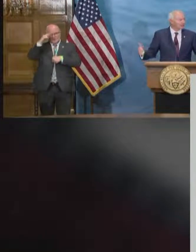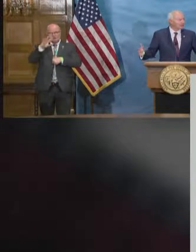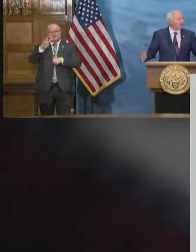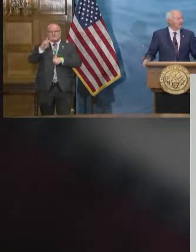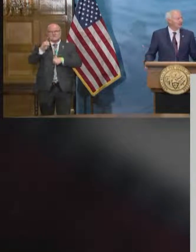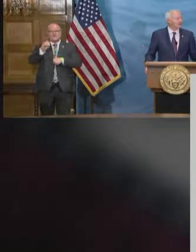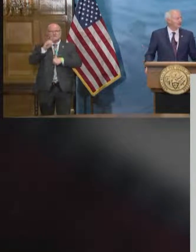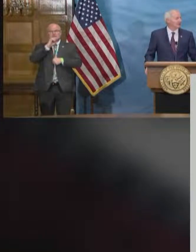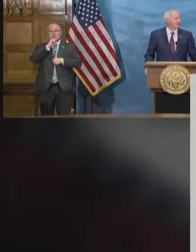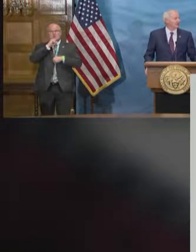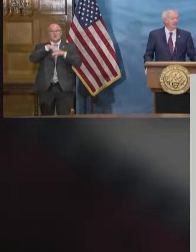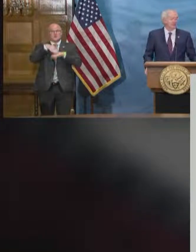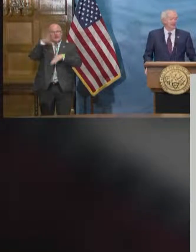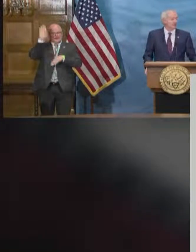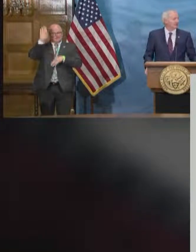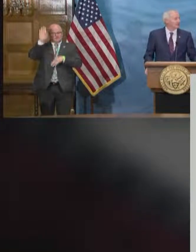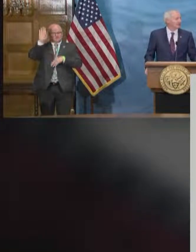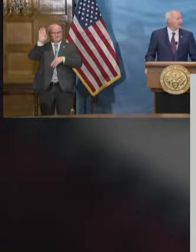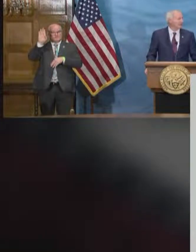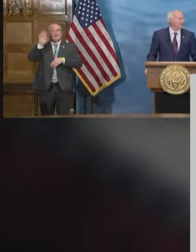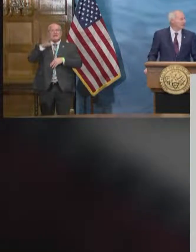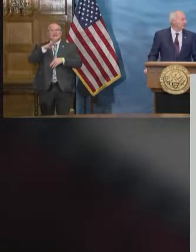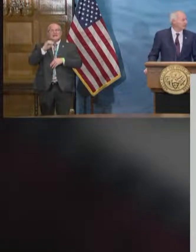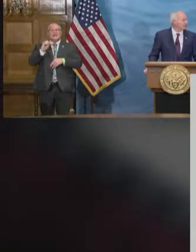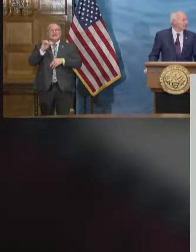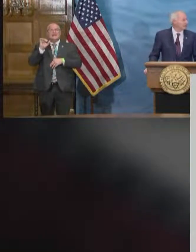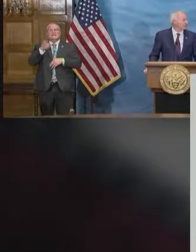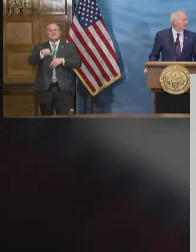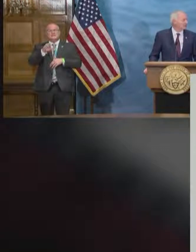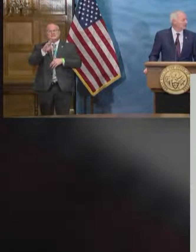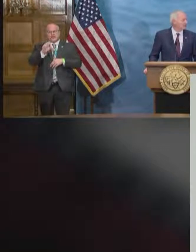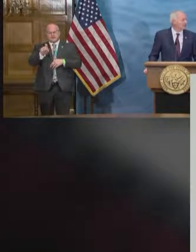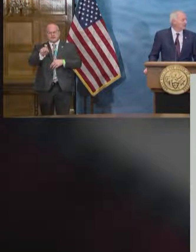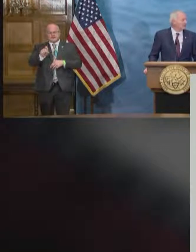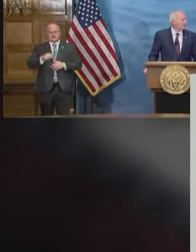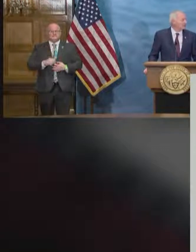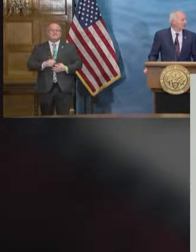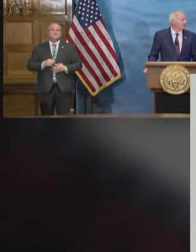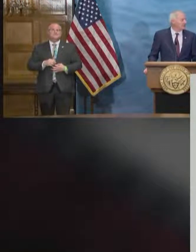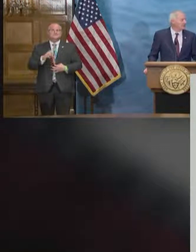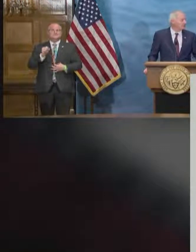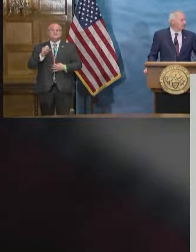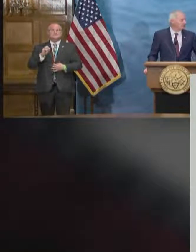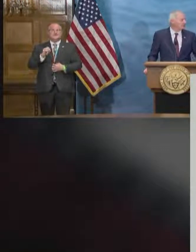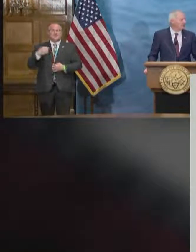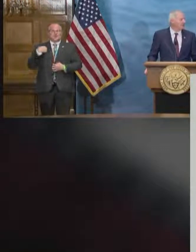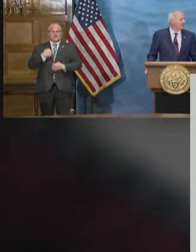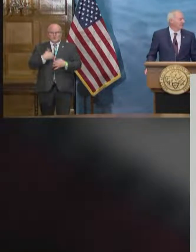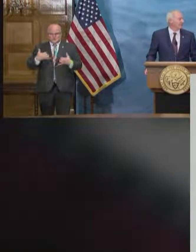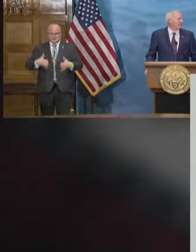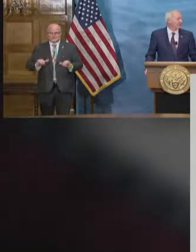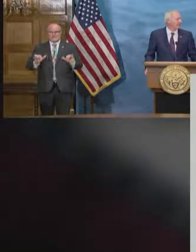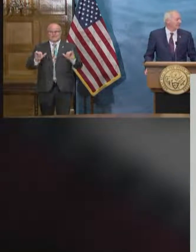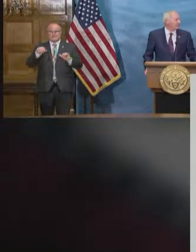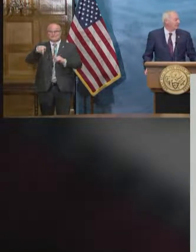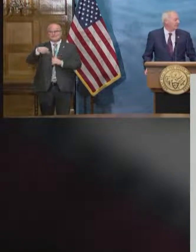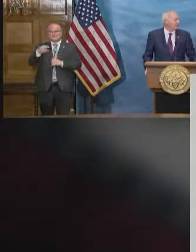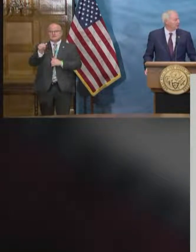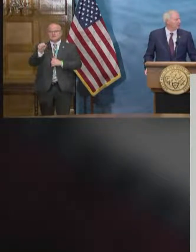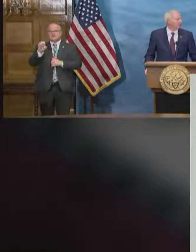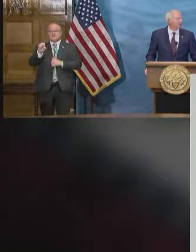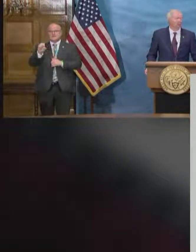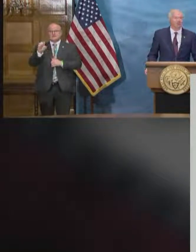plus to a certain extent in those pharmacies. And so we're still in phase 1B, which